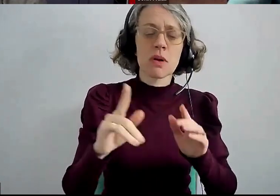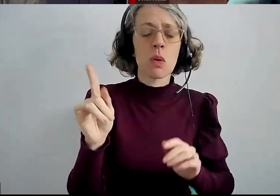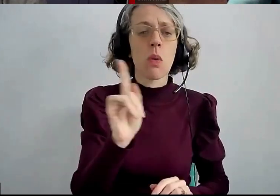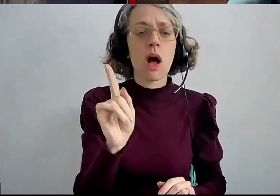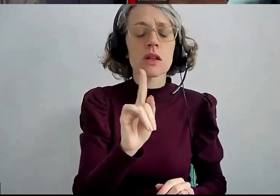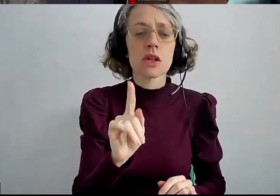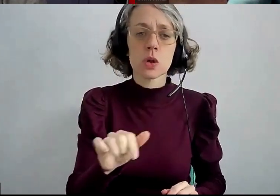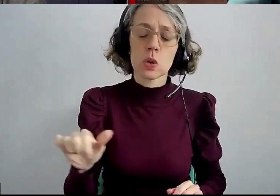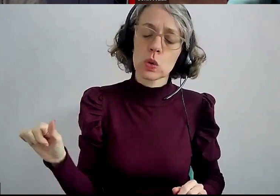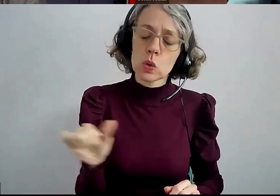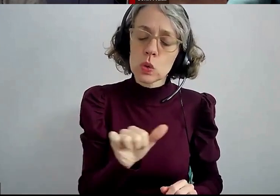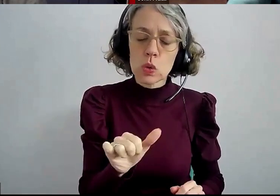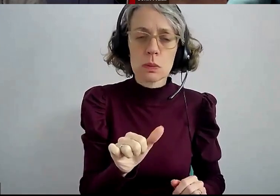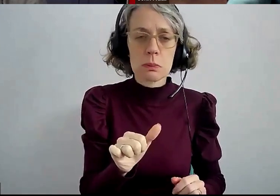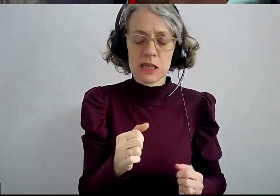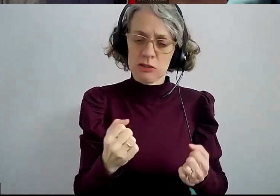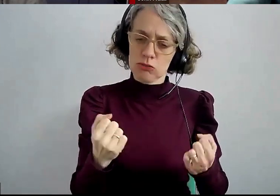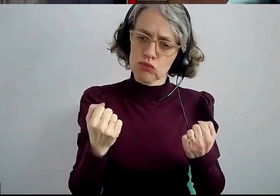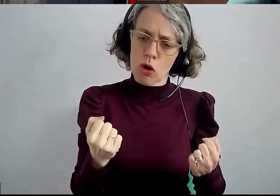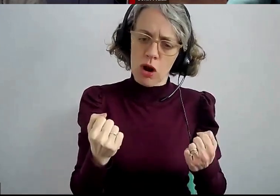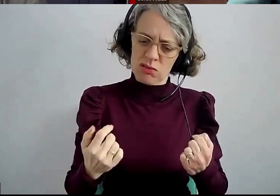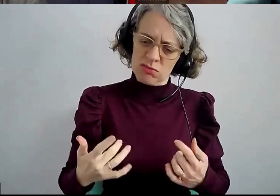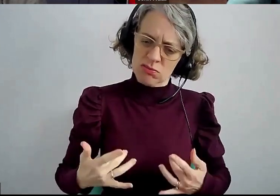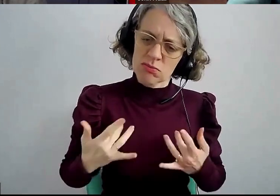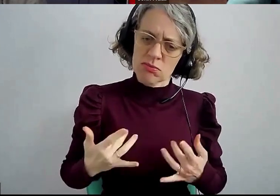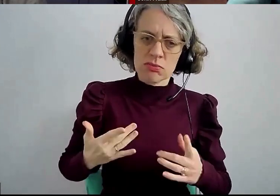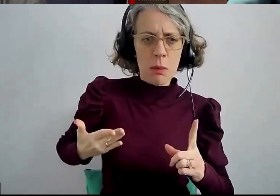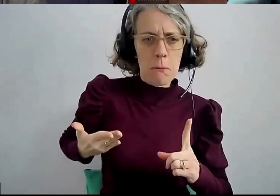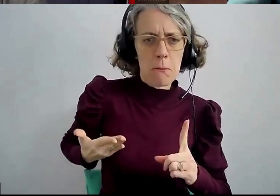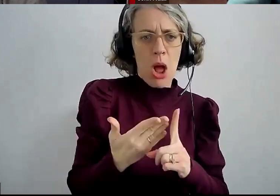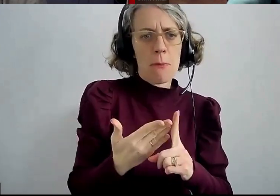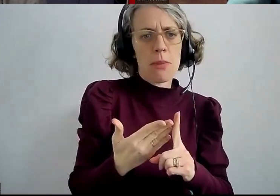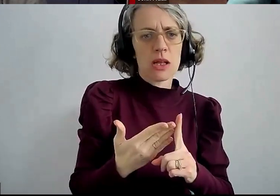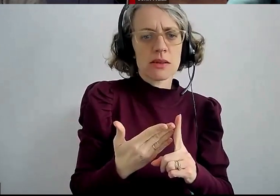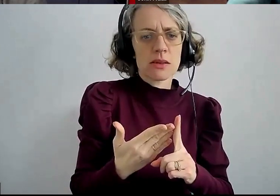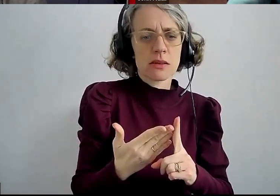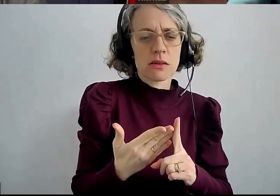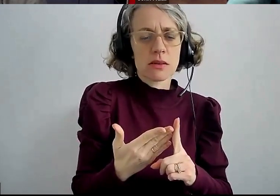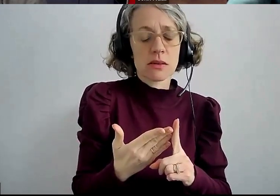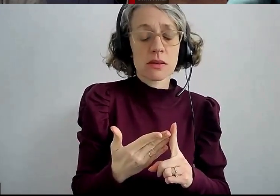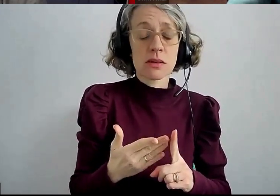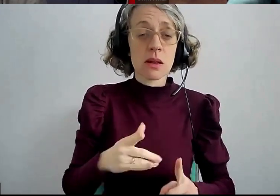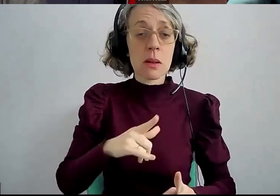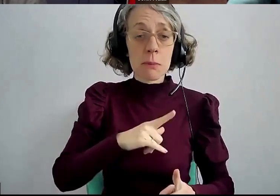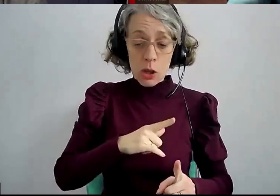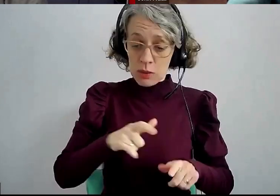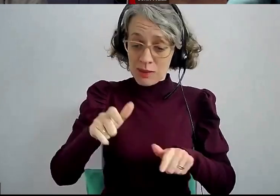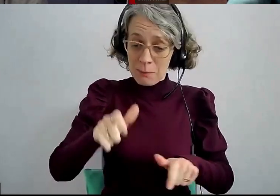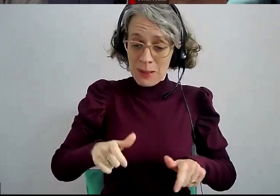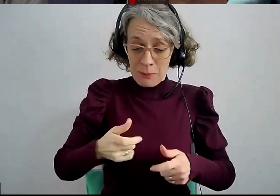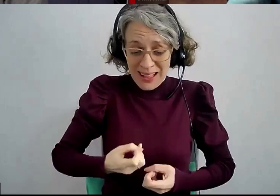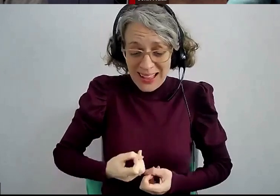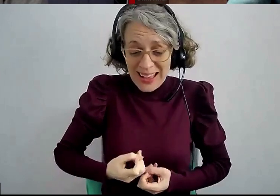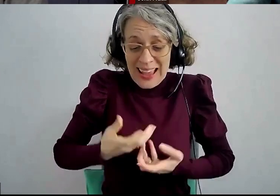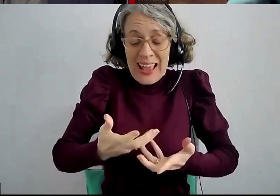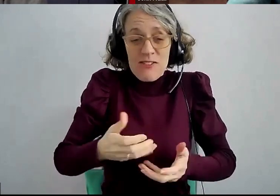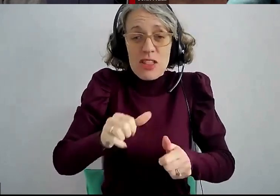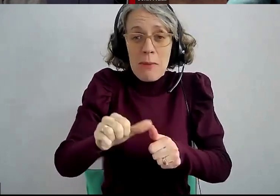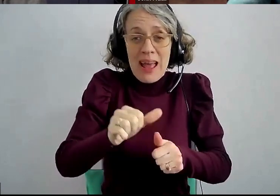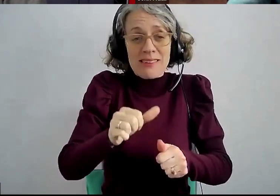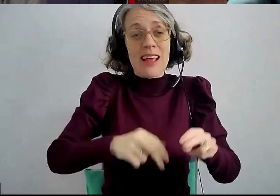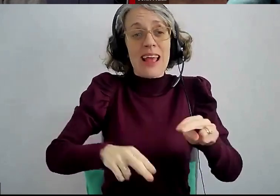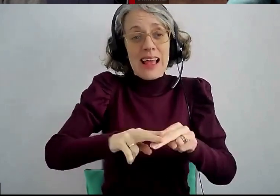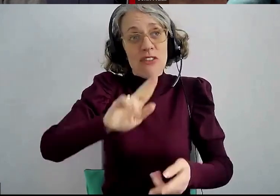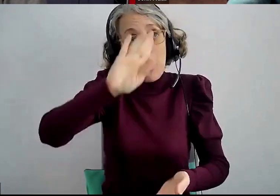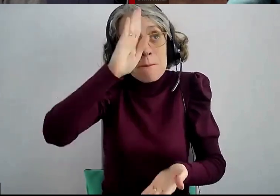be a strong sense of purpose, because people only give their best if they believe in the purpose